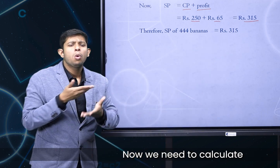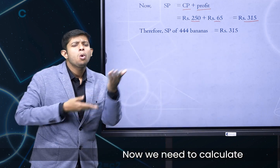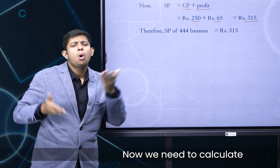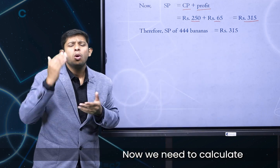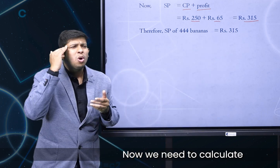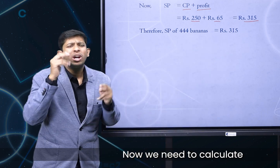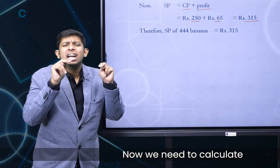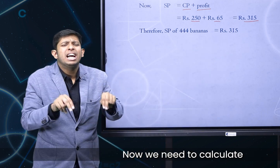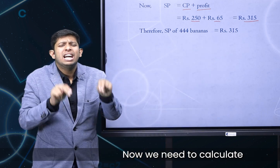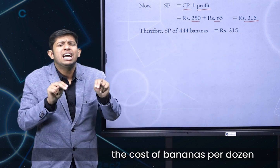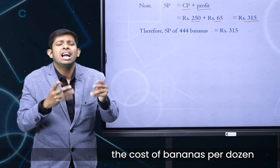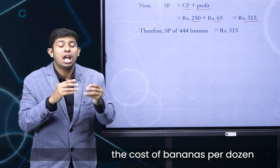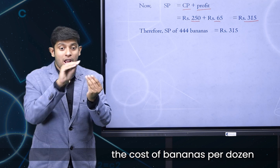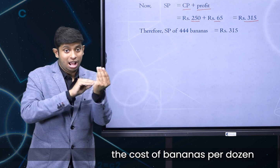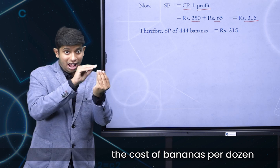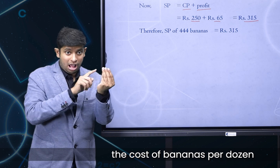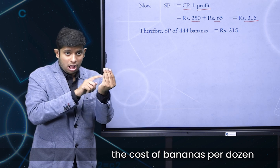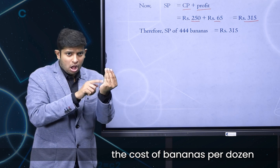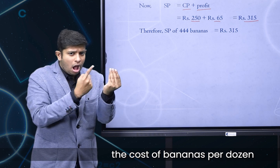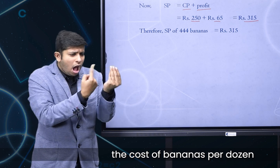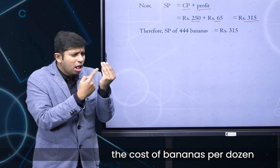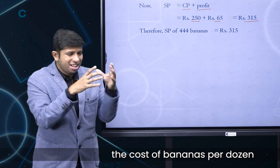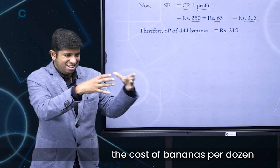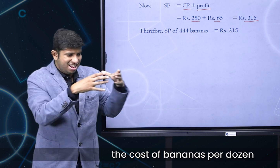Now we need to calculate the cost of bananas per dozen.